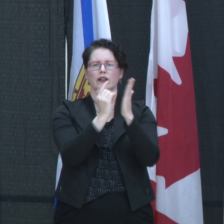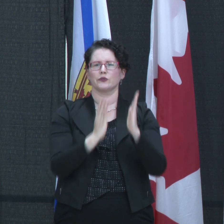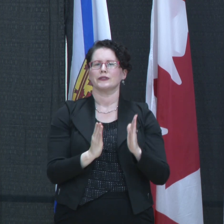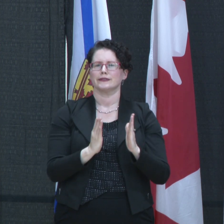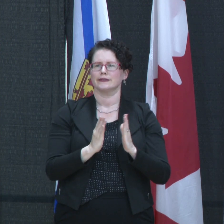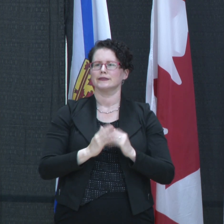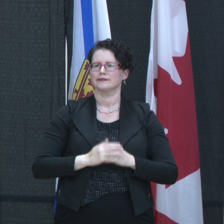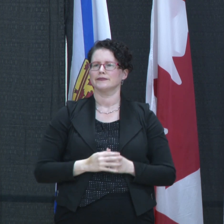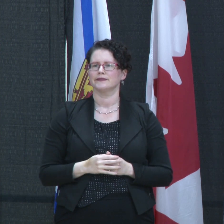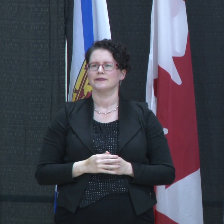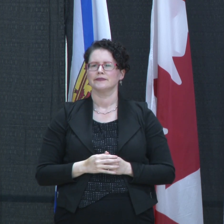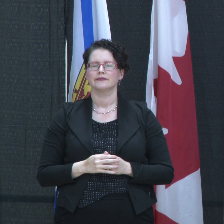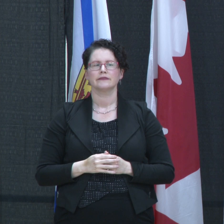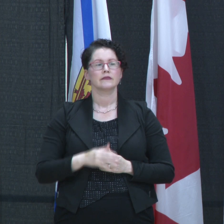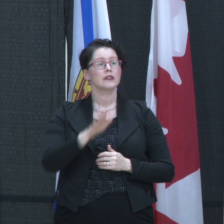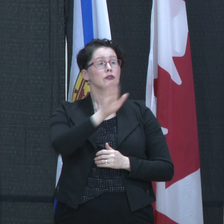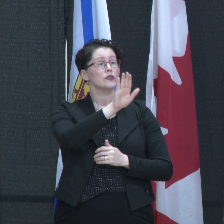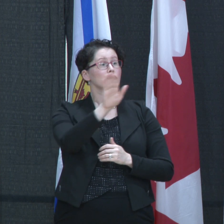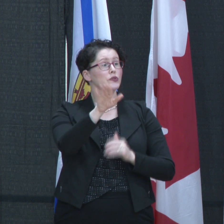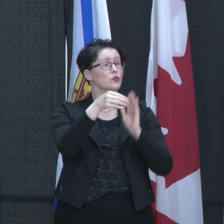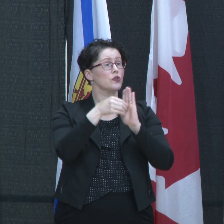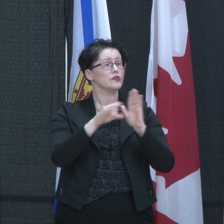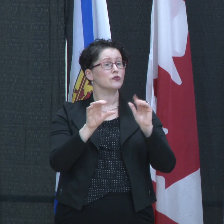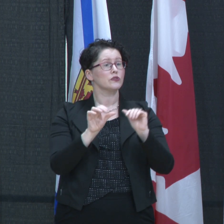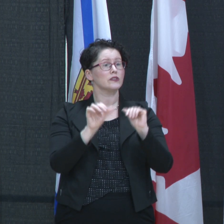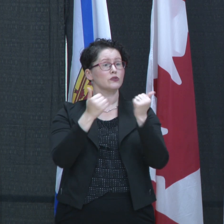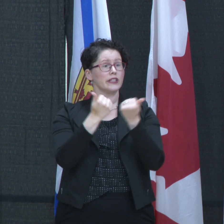student associations have committed